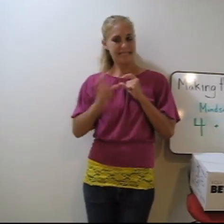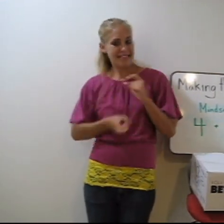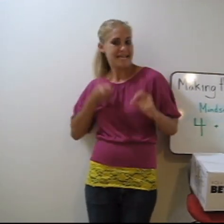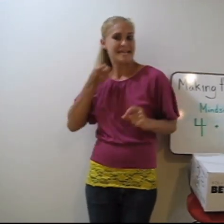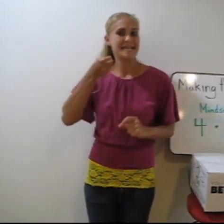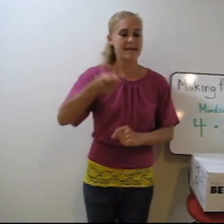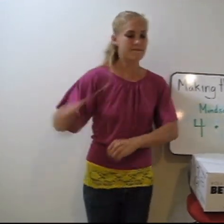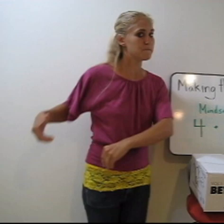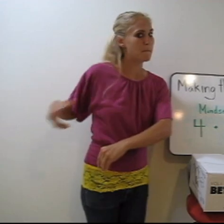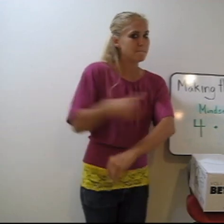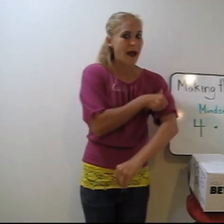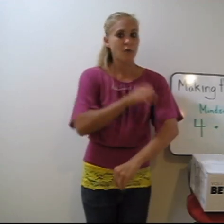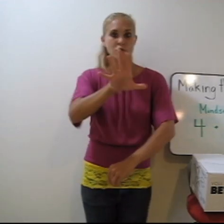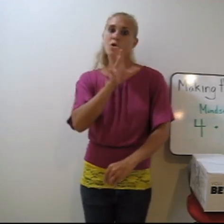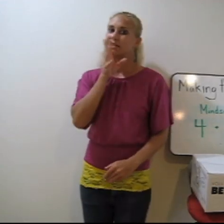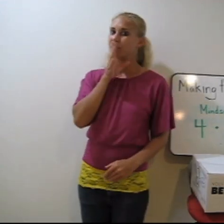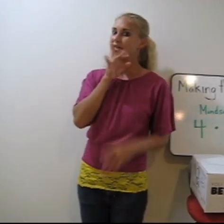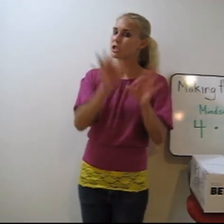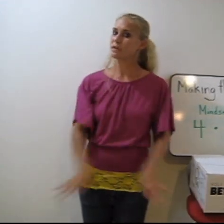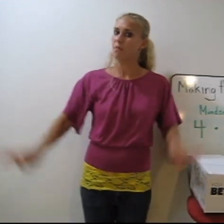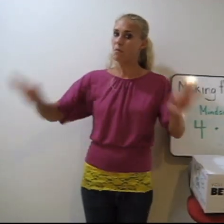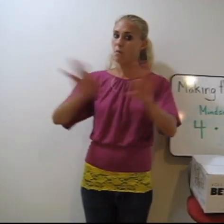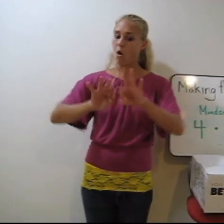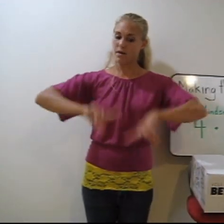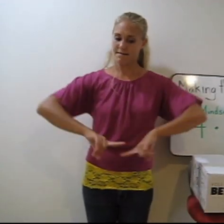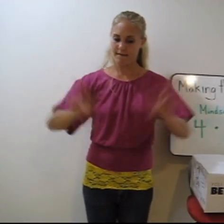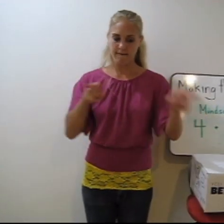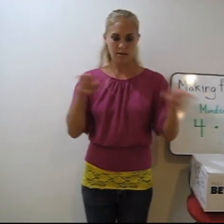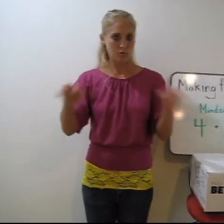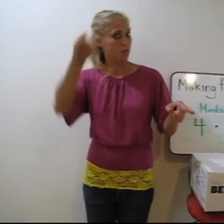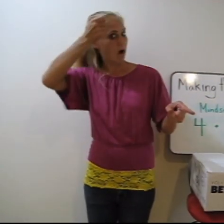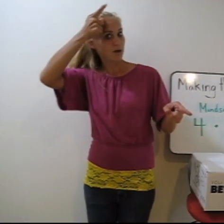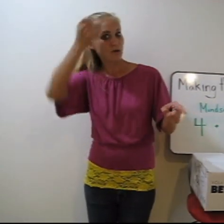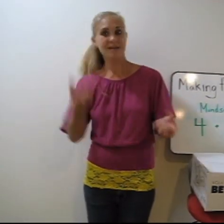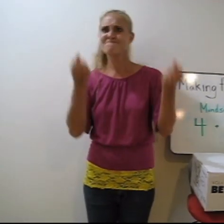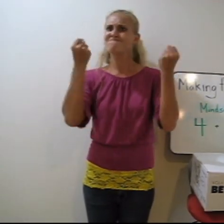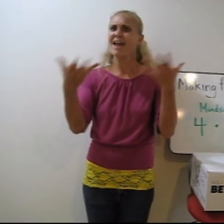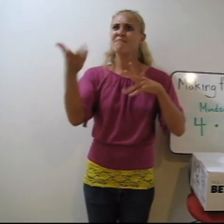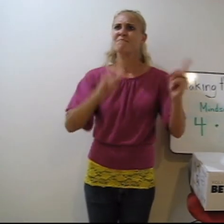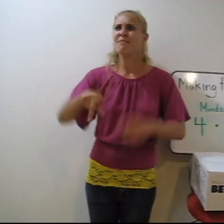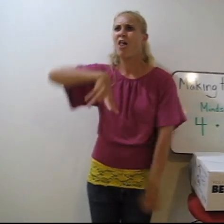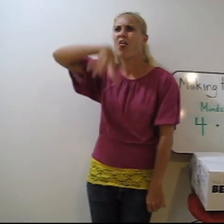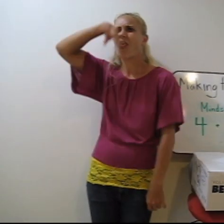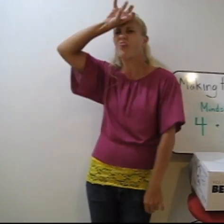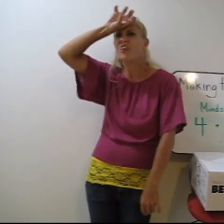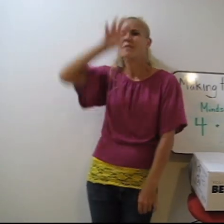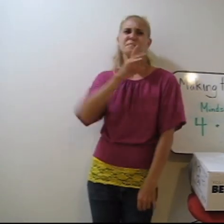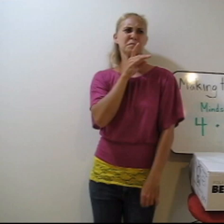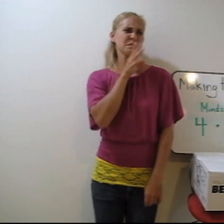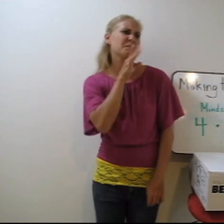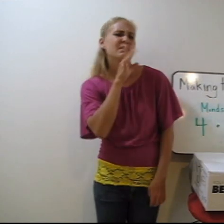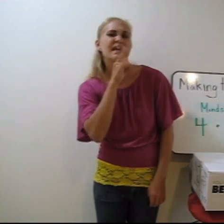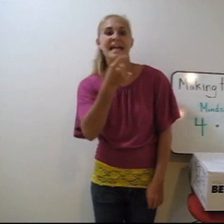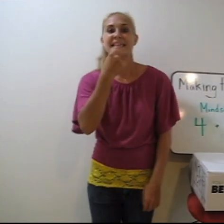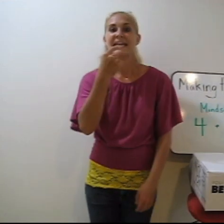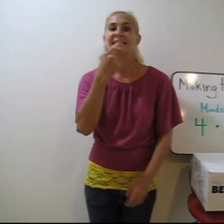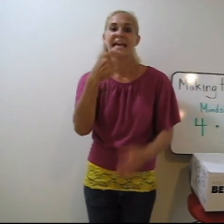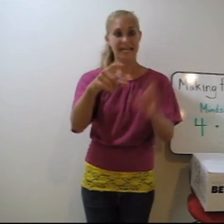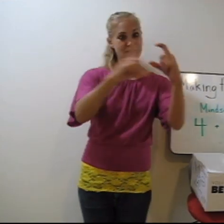power. This is an important distinction because people are constantly perplexed about what to say. They think it's the script that matters. What